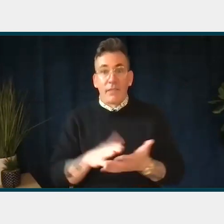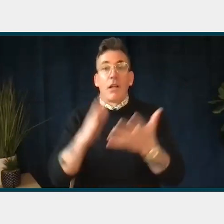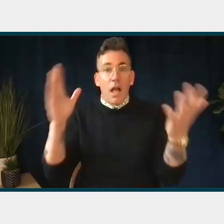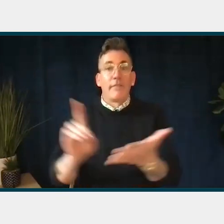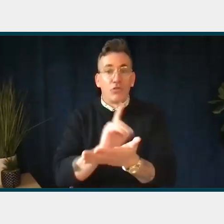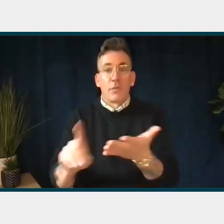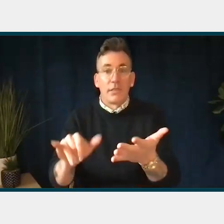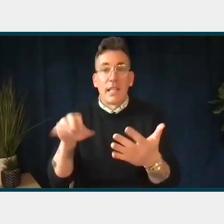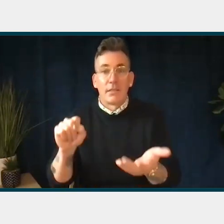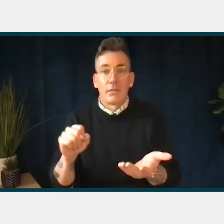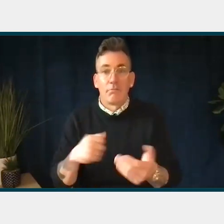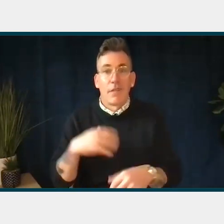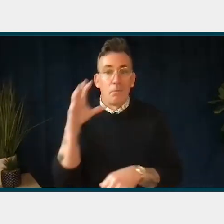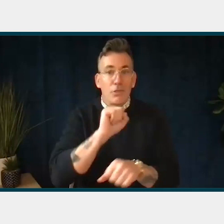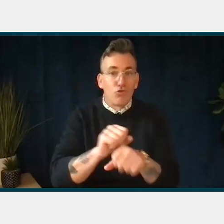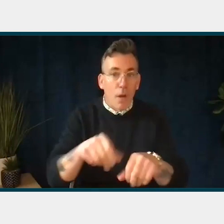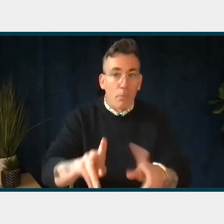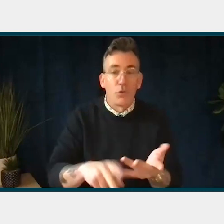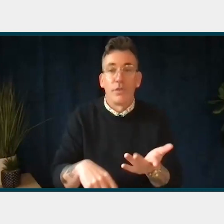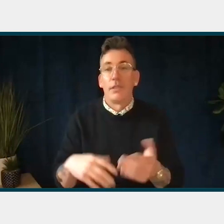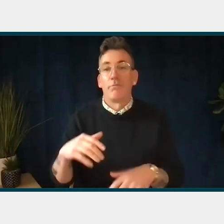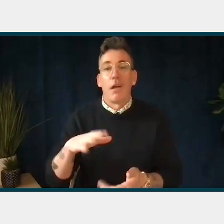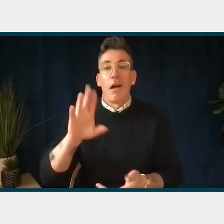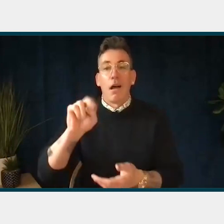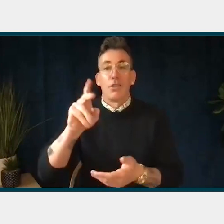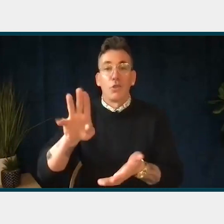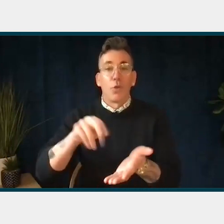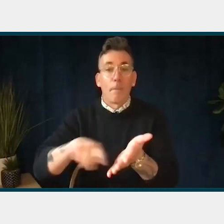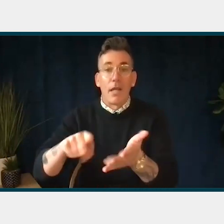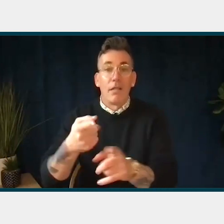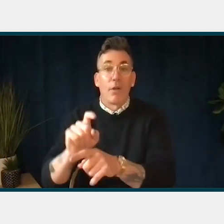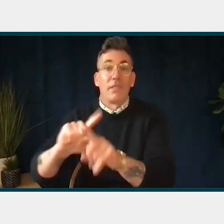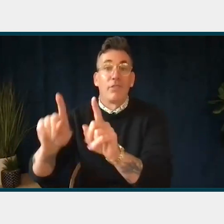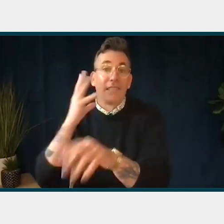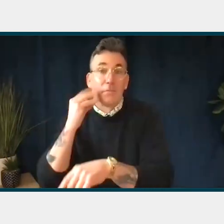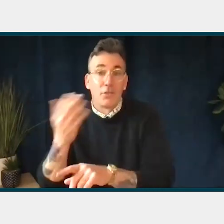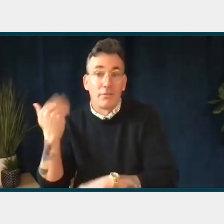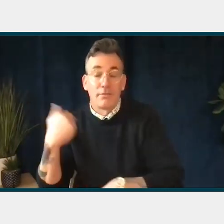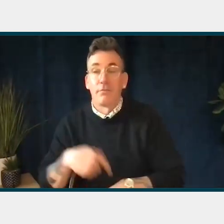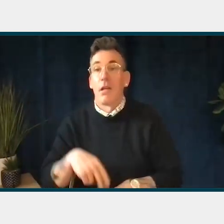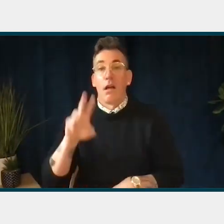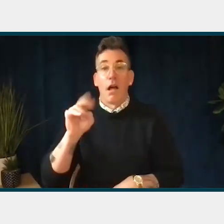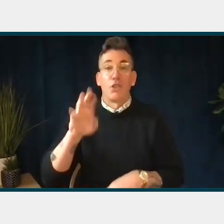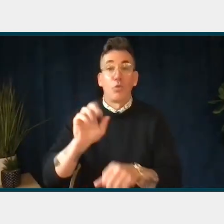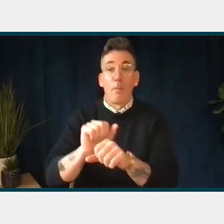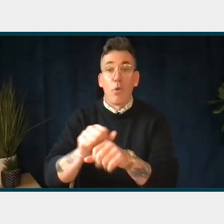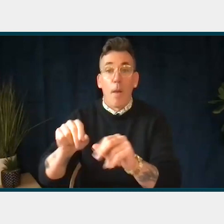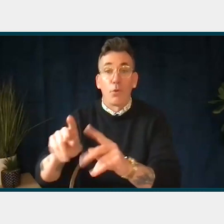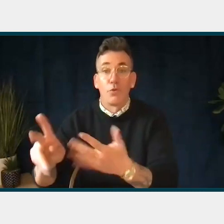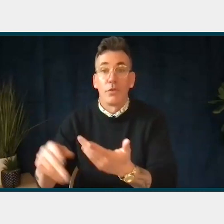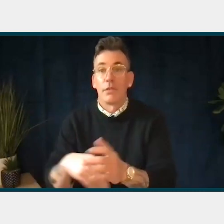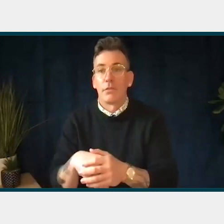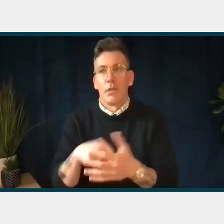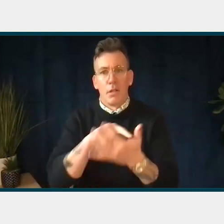experienced a lot of discrimination. I do and continue to experience a lot of discrimination, job opportunities,